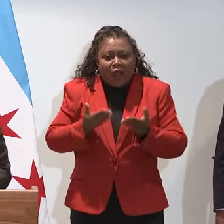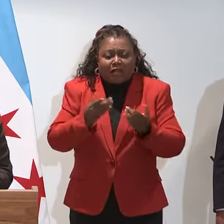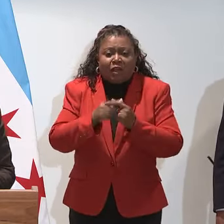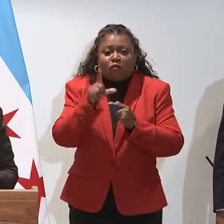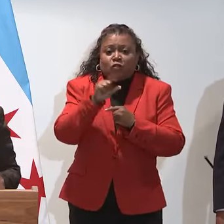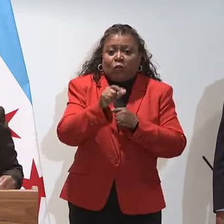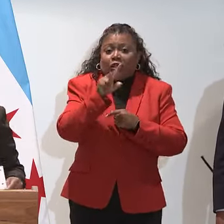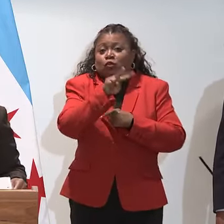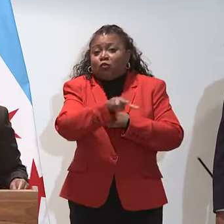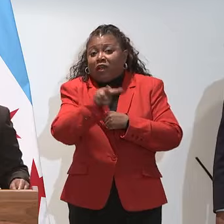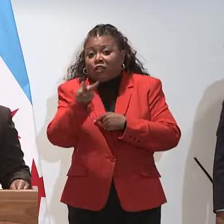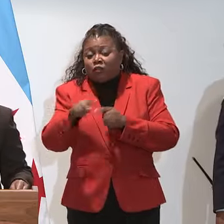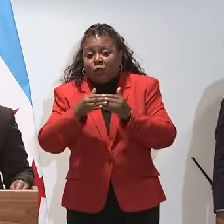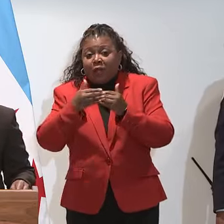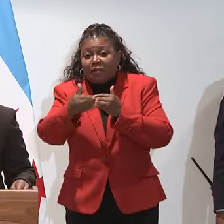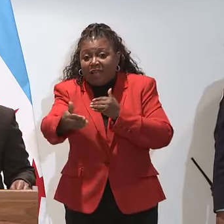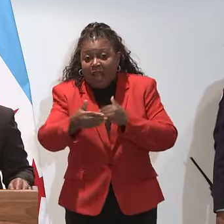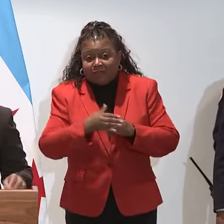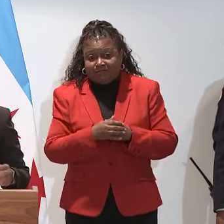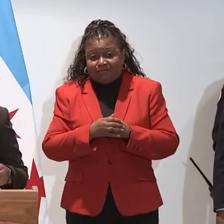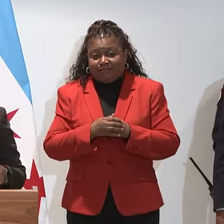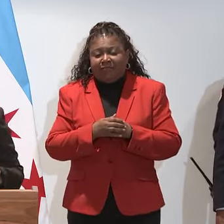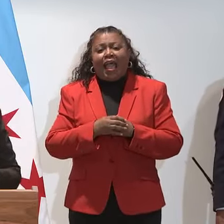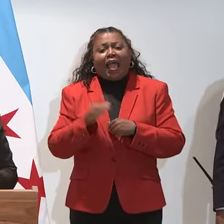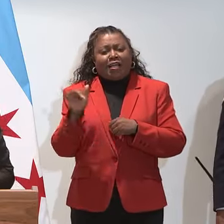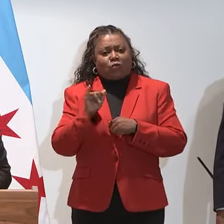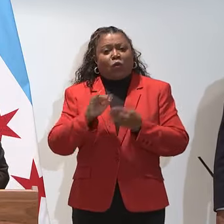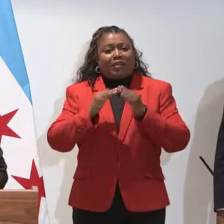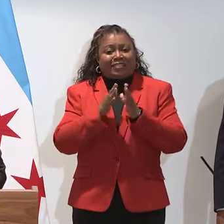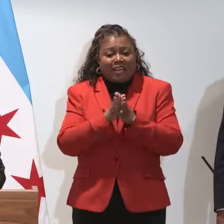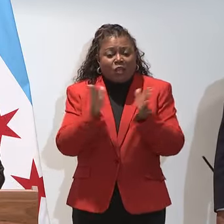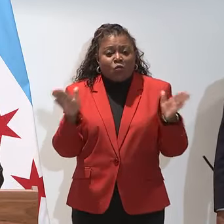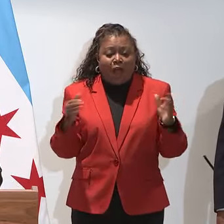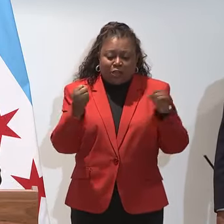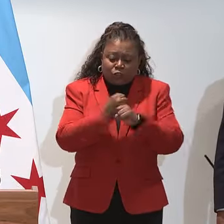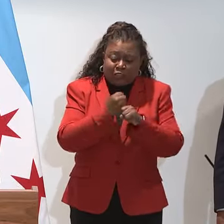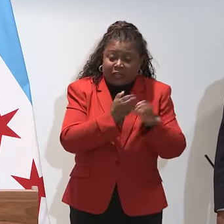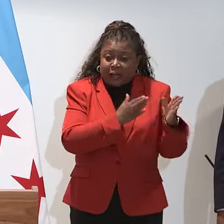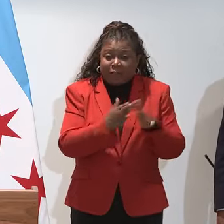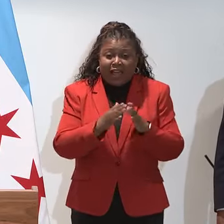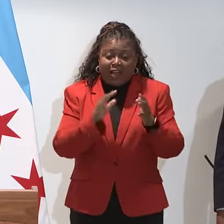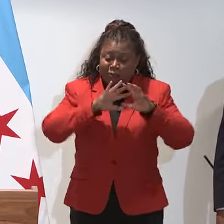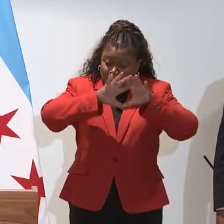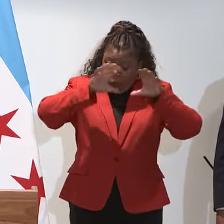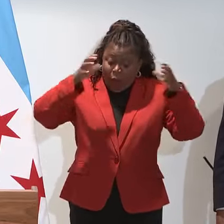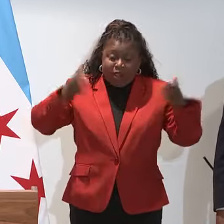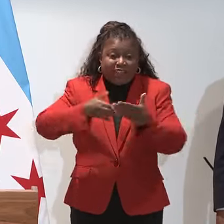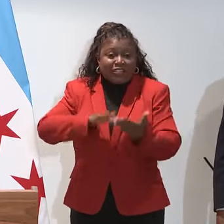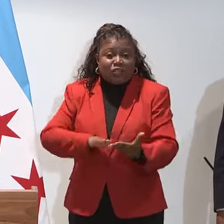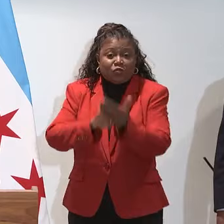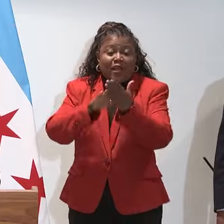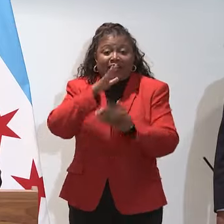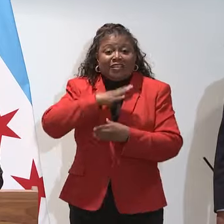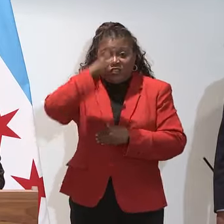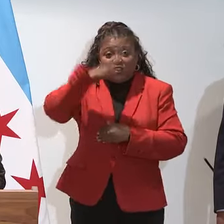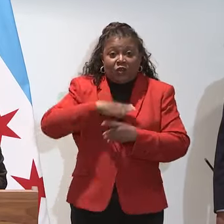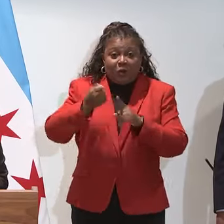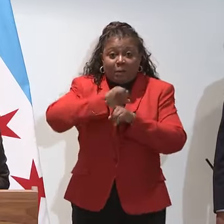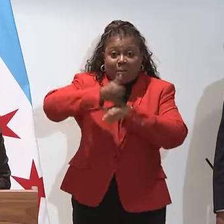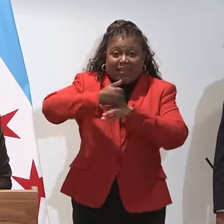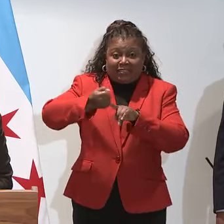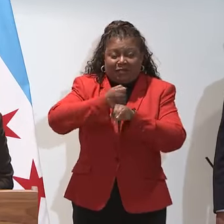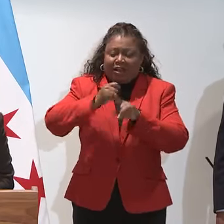for 2022 and beyond, as well as citywide strategic plan to holistically address gender-based violence